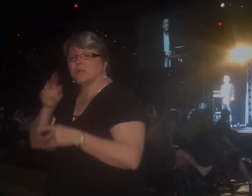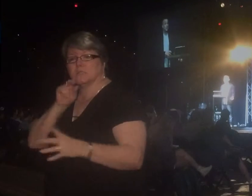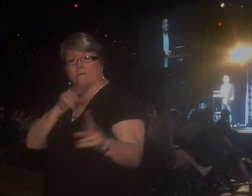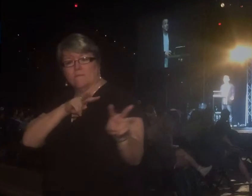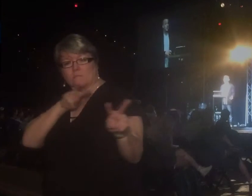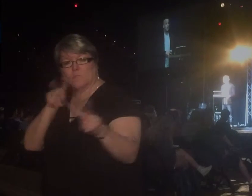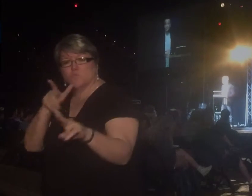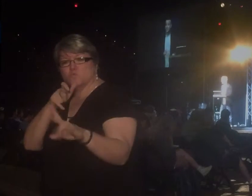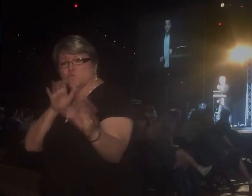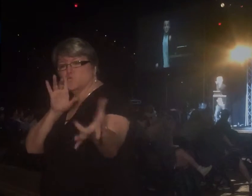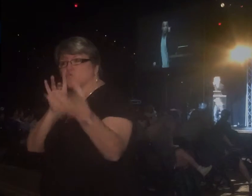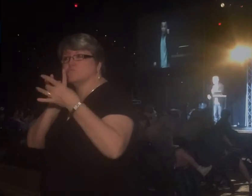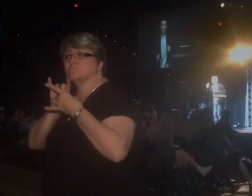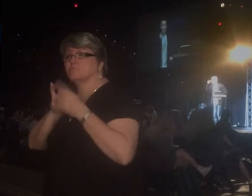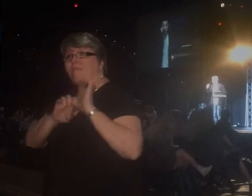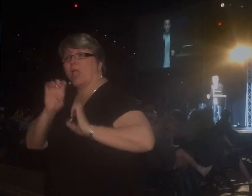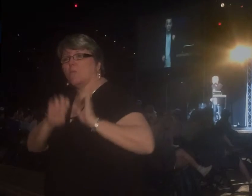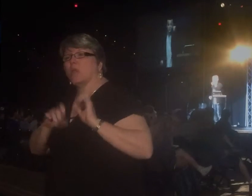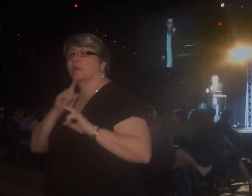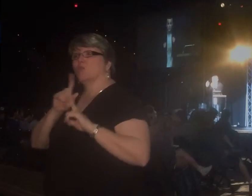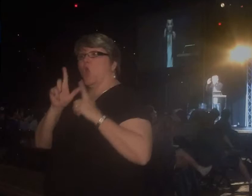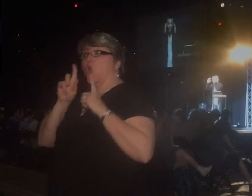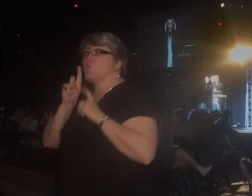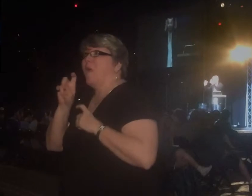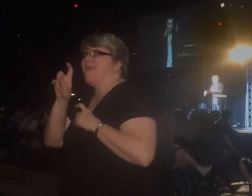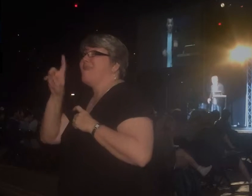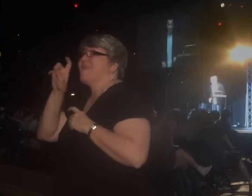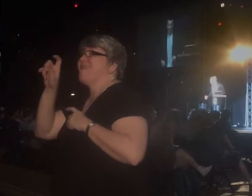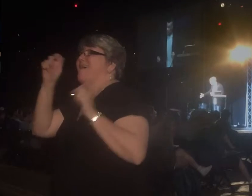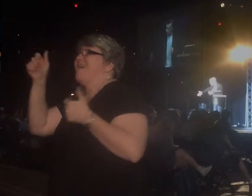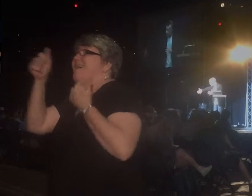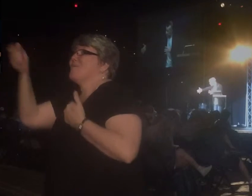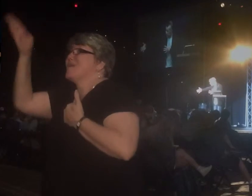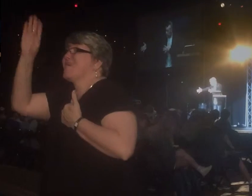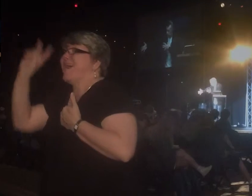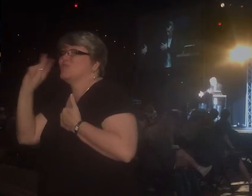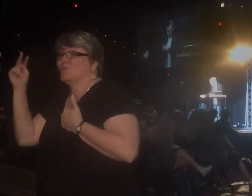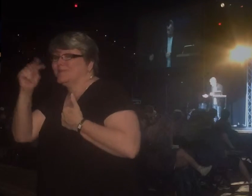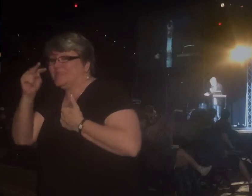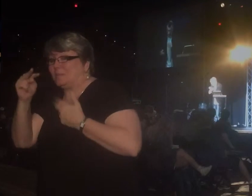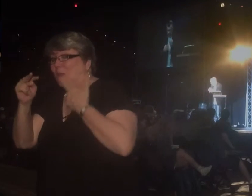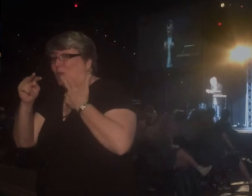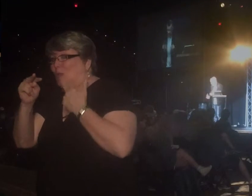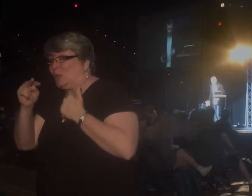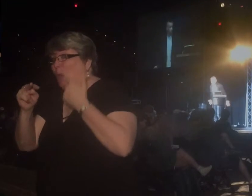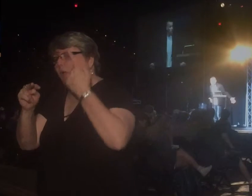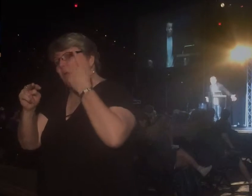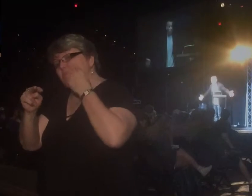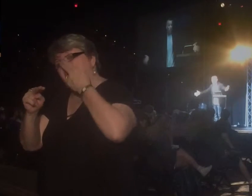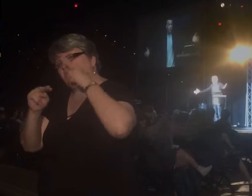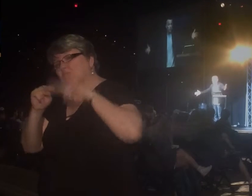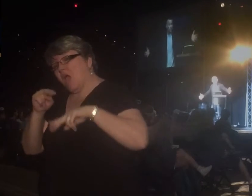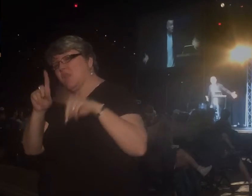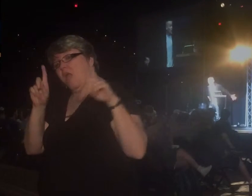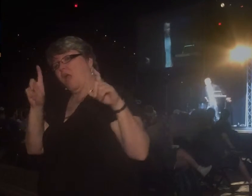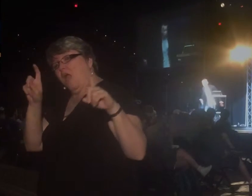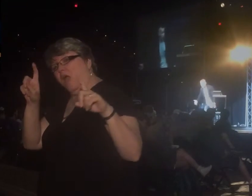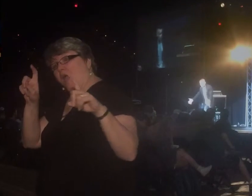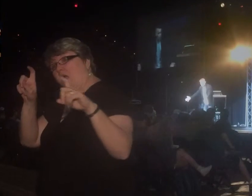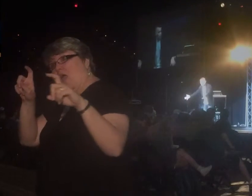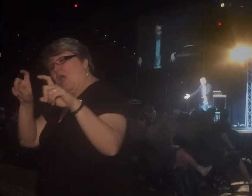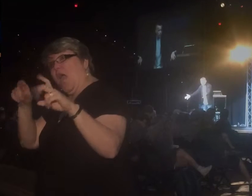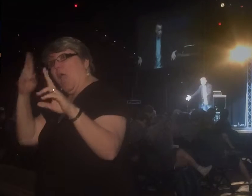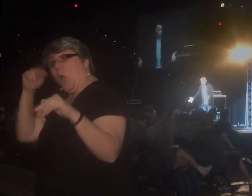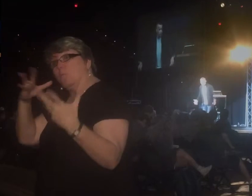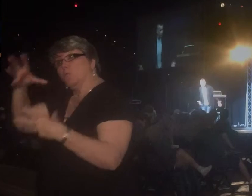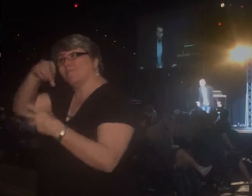of evaluation. So let's say you're running along and pursuing the things of God, and you see someone that's cute that you think's kind of fun running along with you.